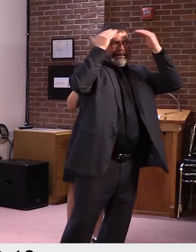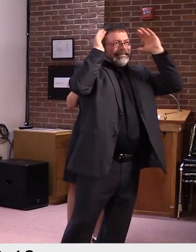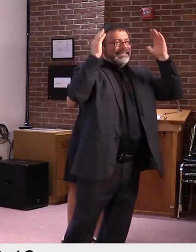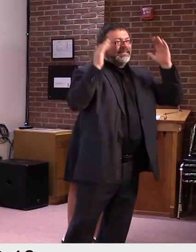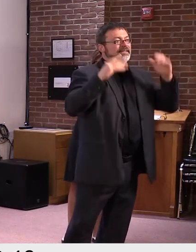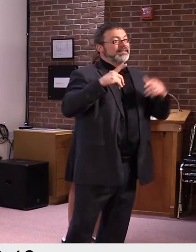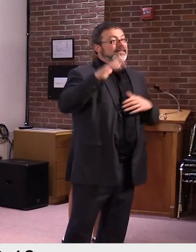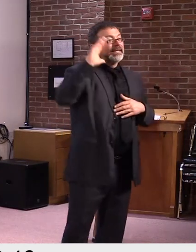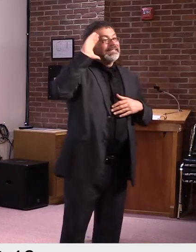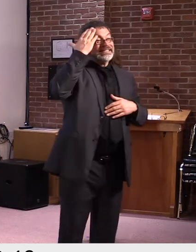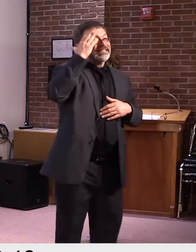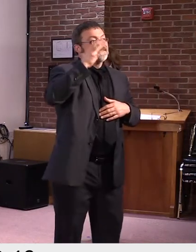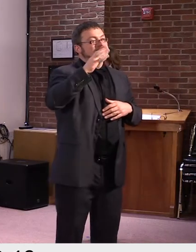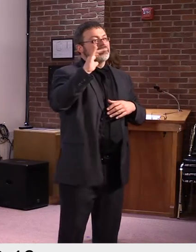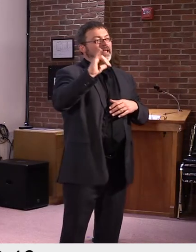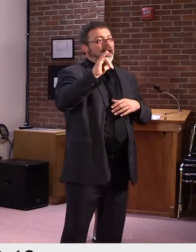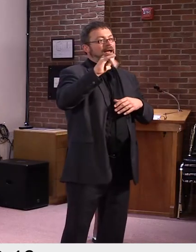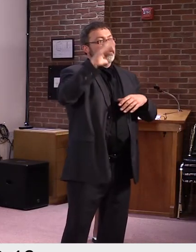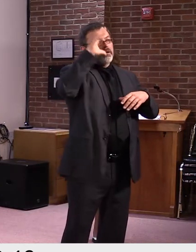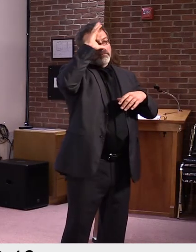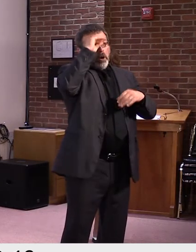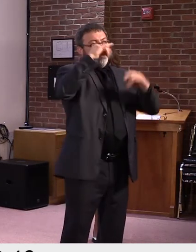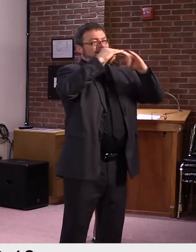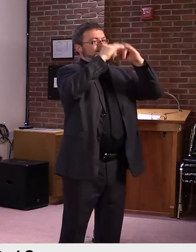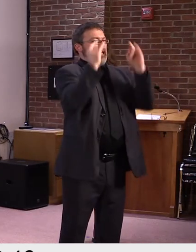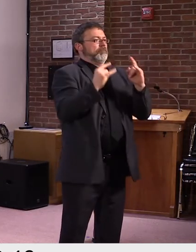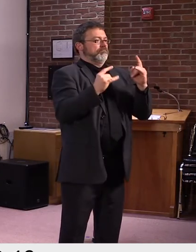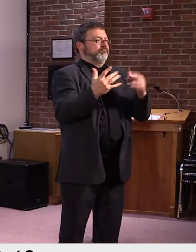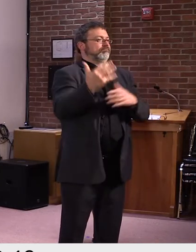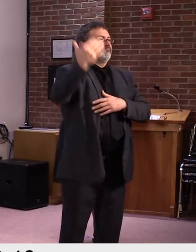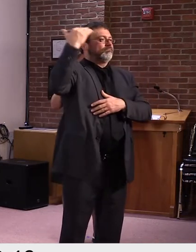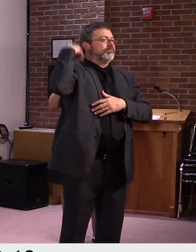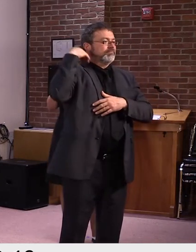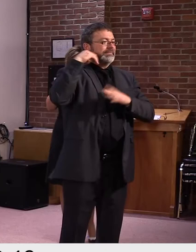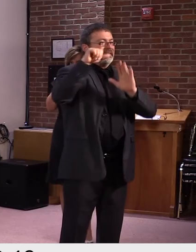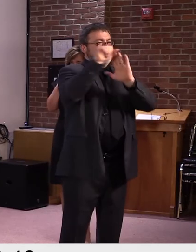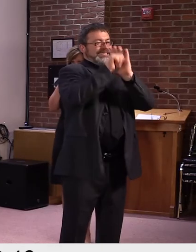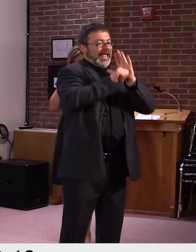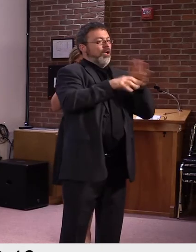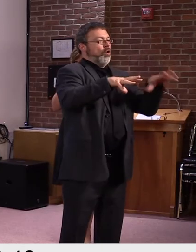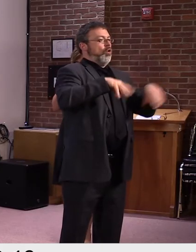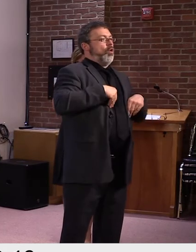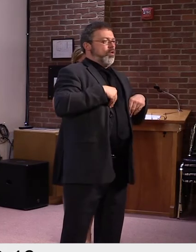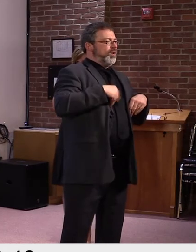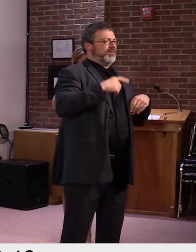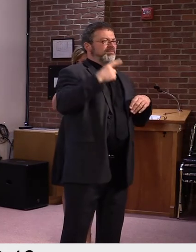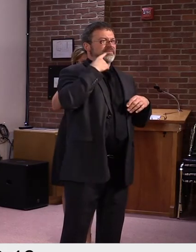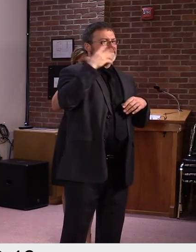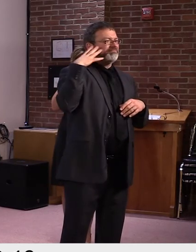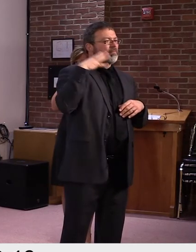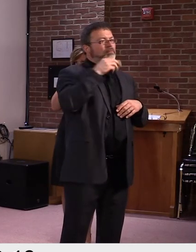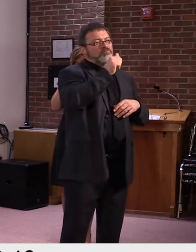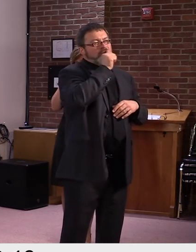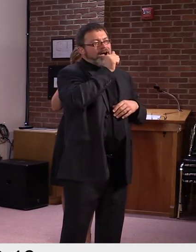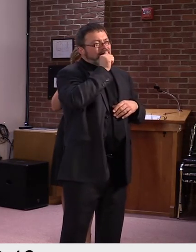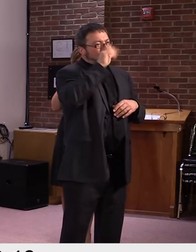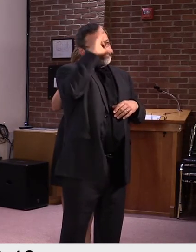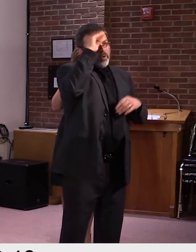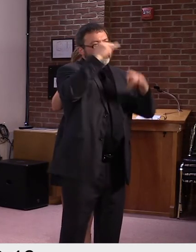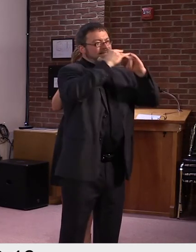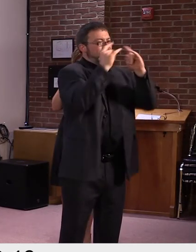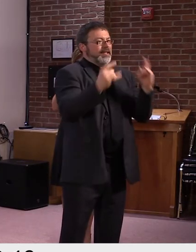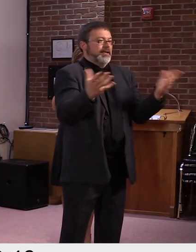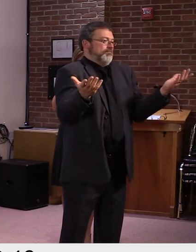early 1900s that the state then took over, and so it was a private boys' camp years and years and years ago that had this